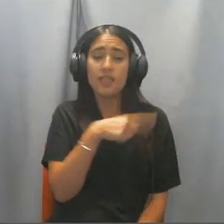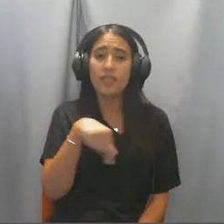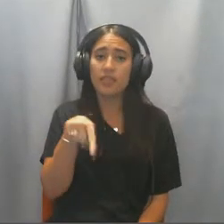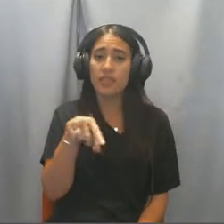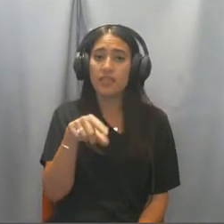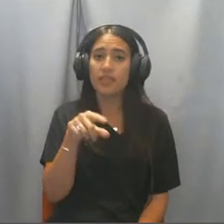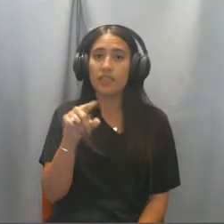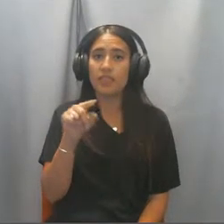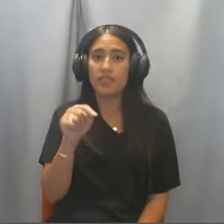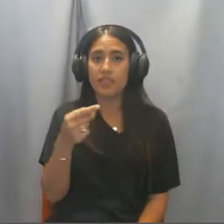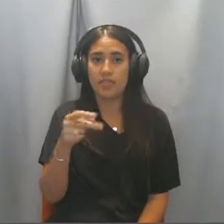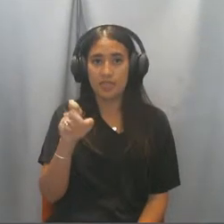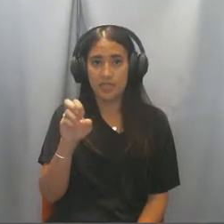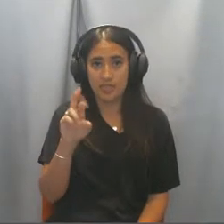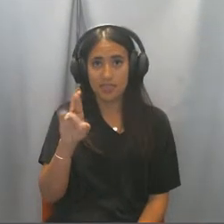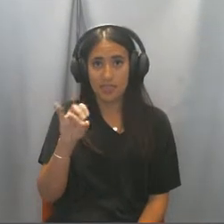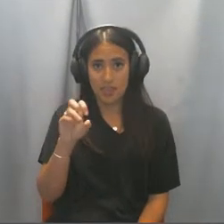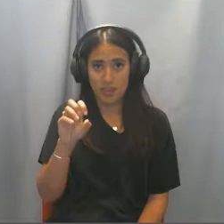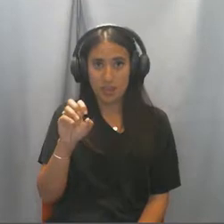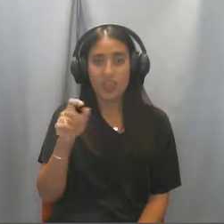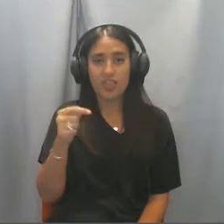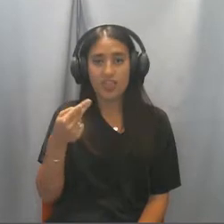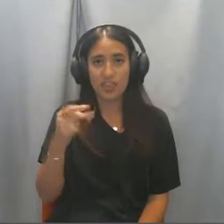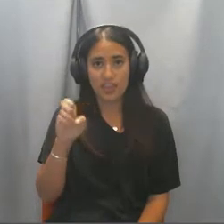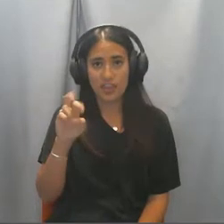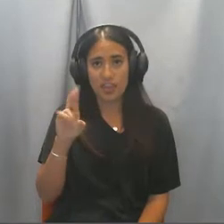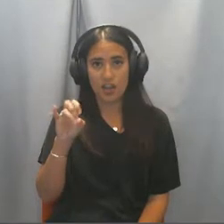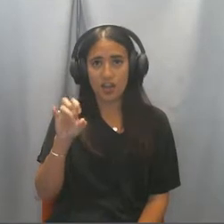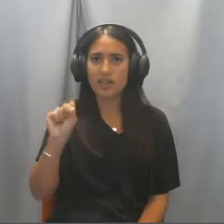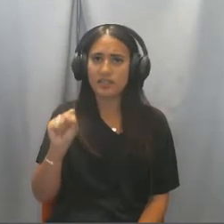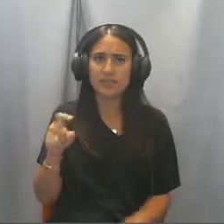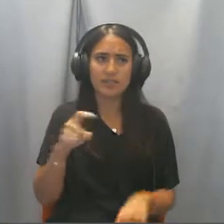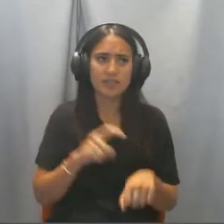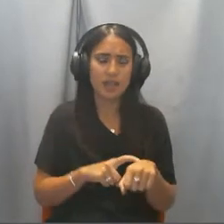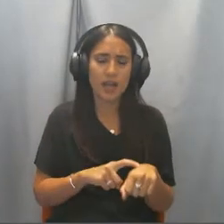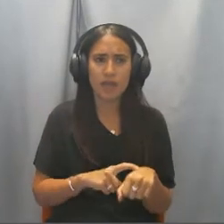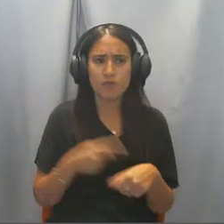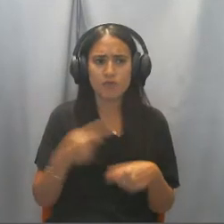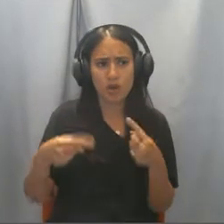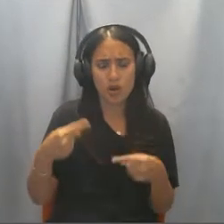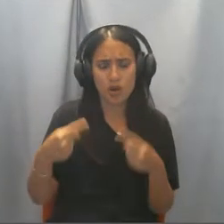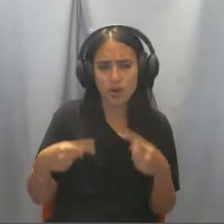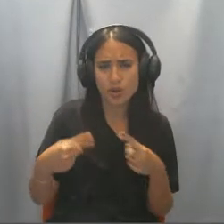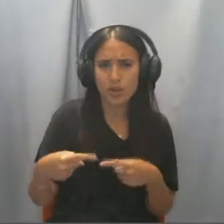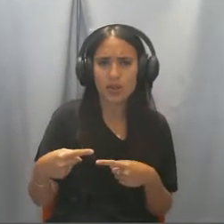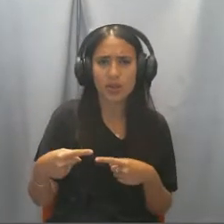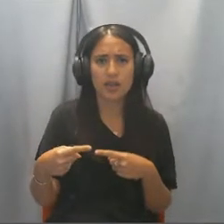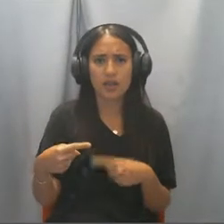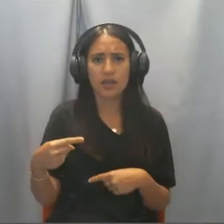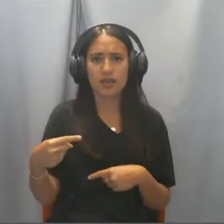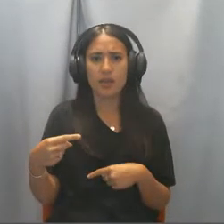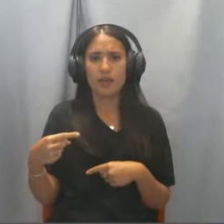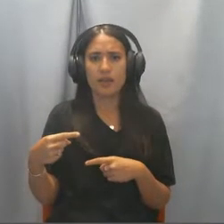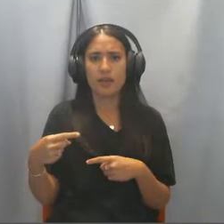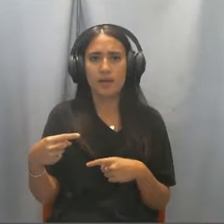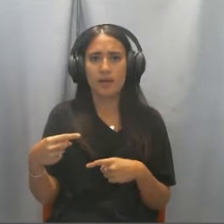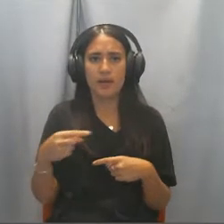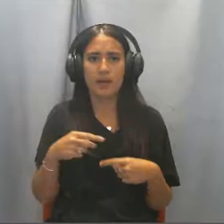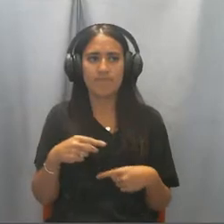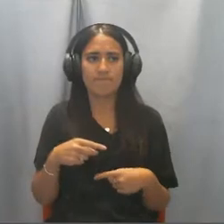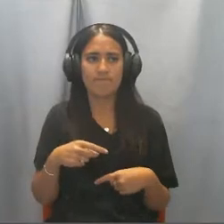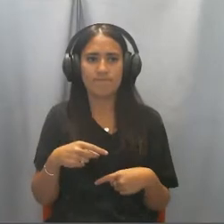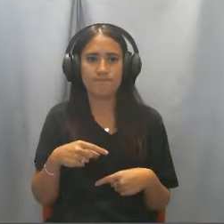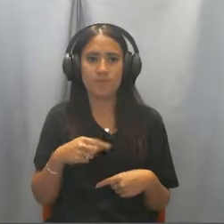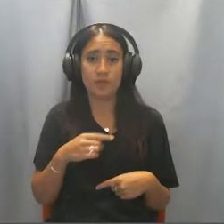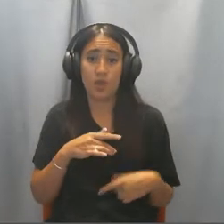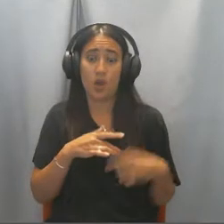life, for bickerings, apologies, heartburnings, callings to account. There is only time